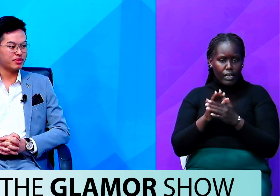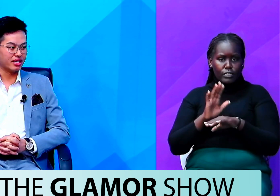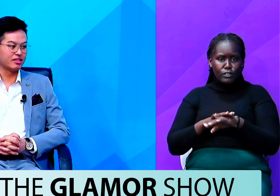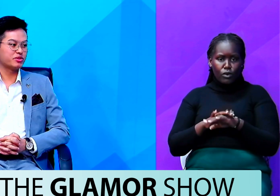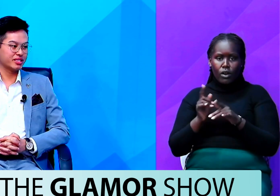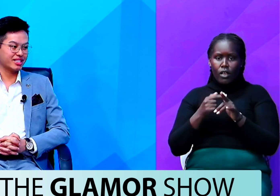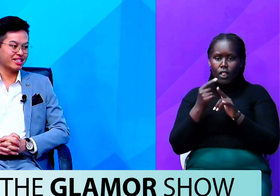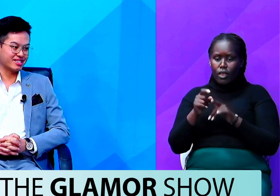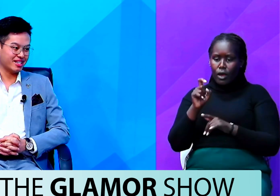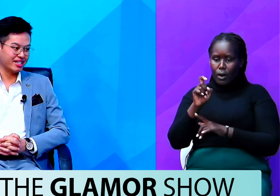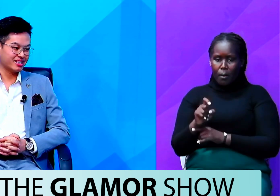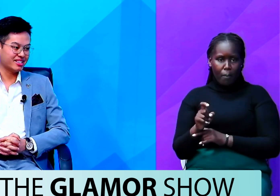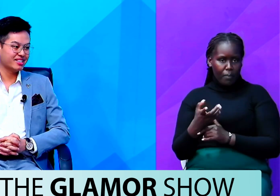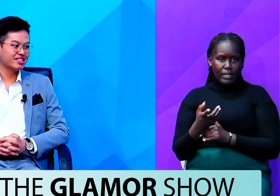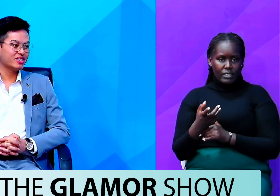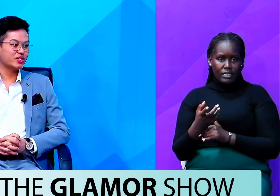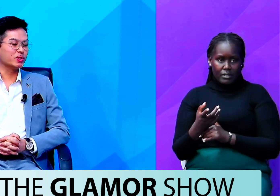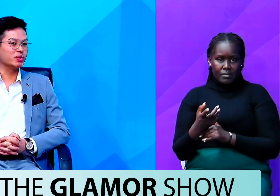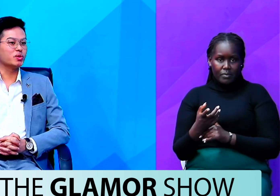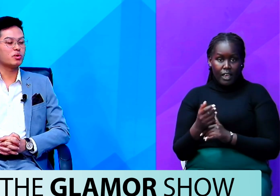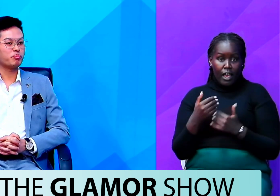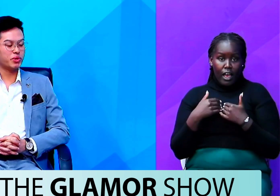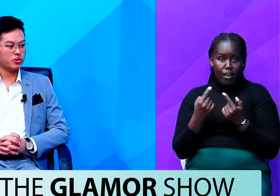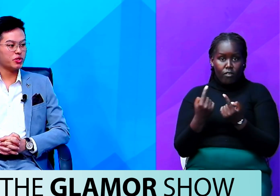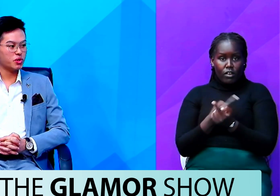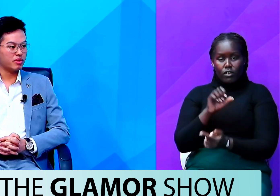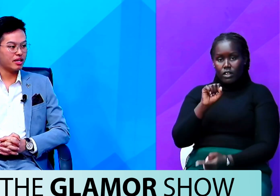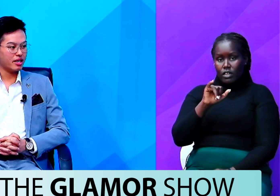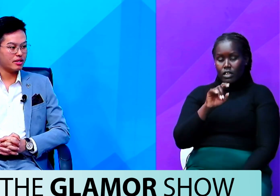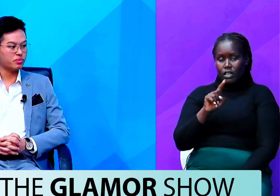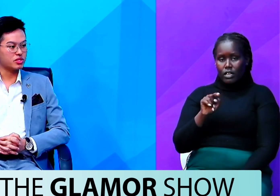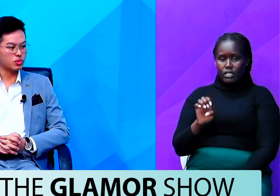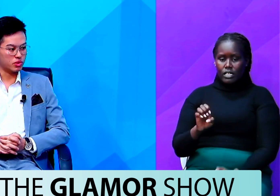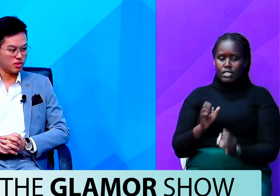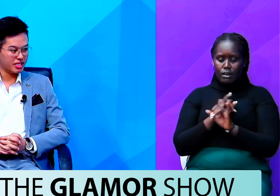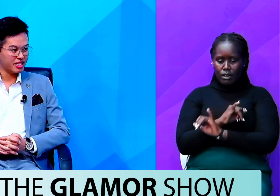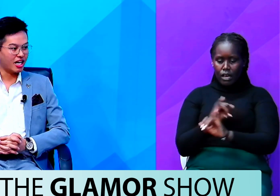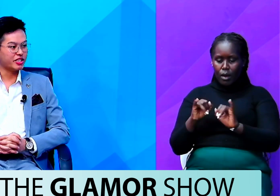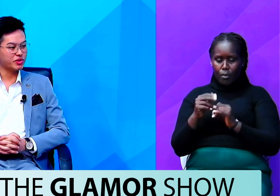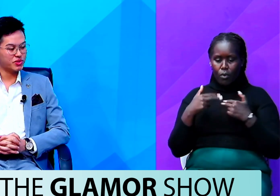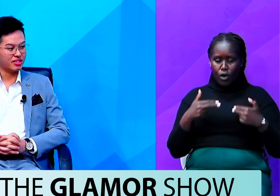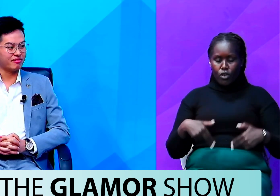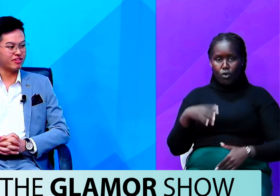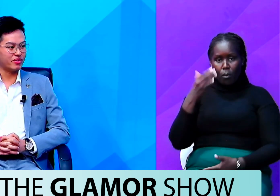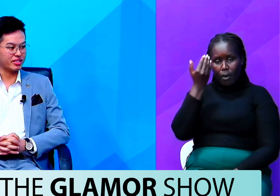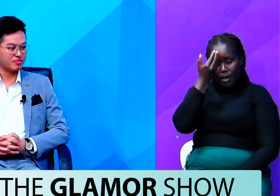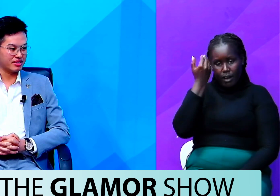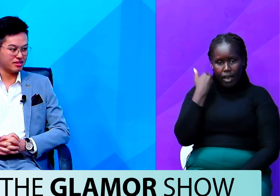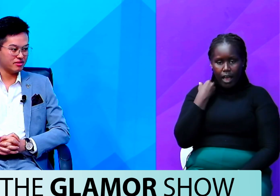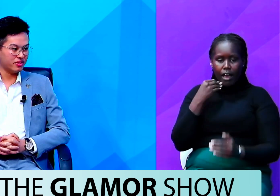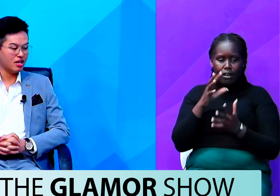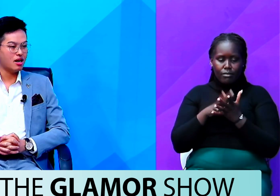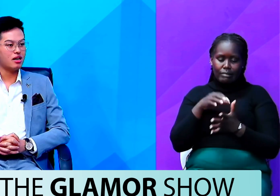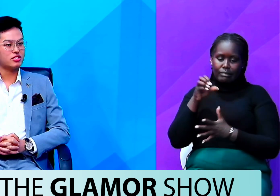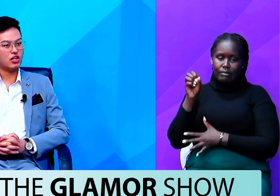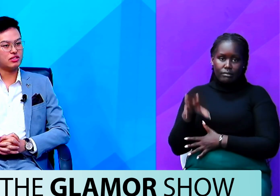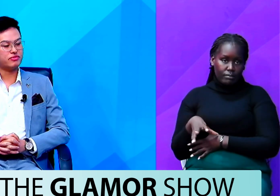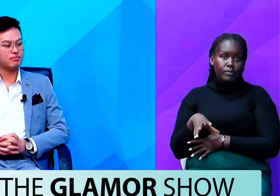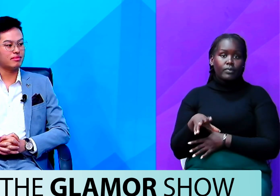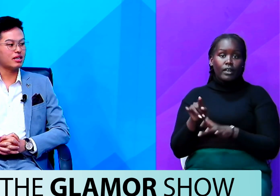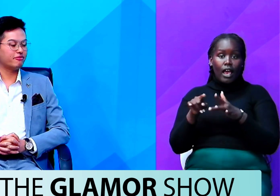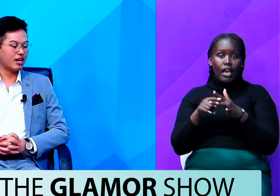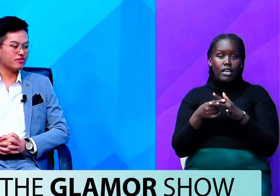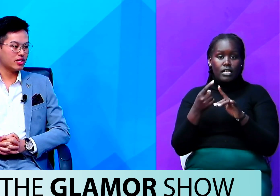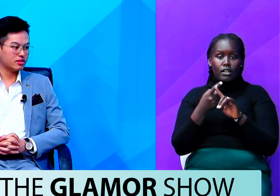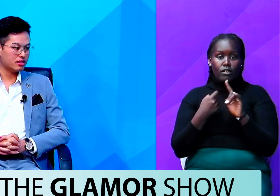must be a trick inside. So pure human hair with good quality are usually very expensive, start